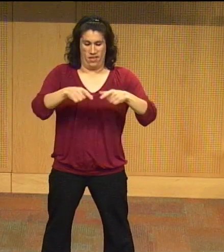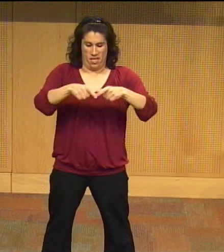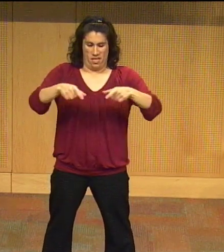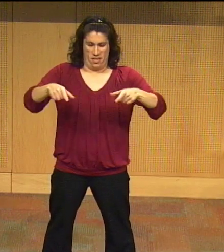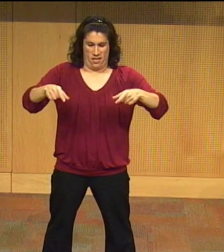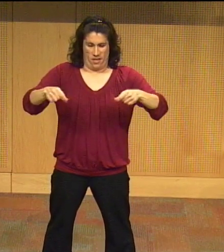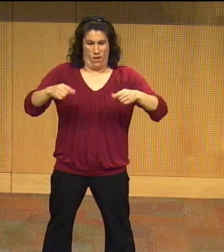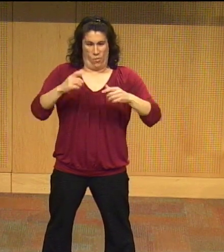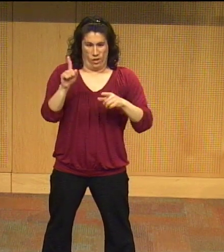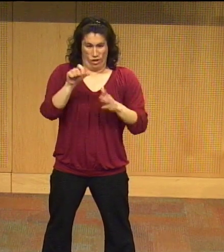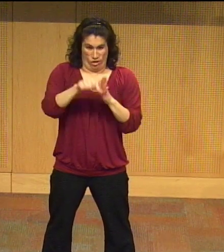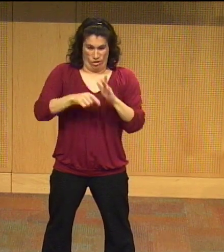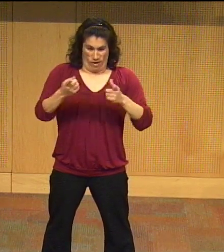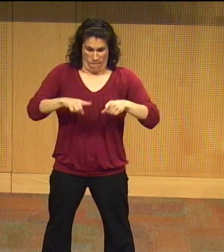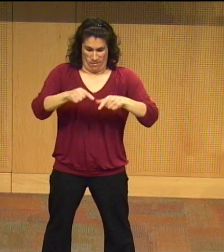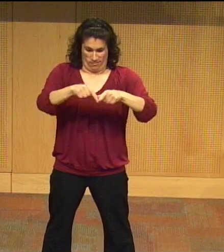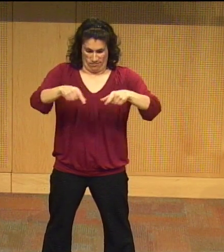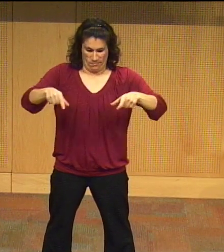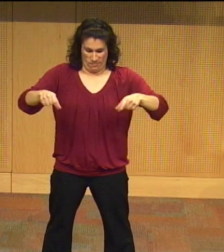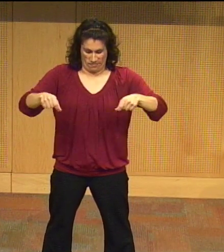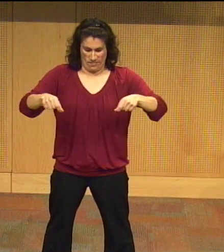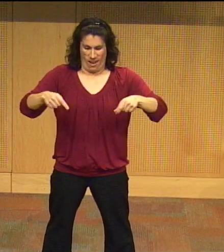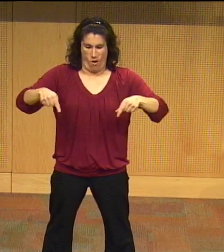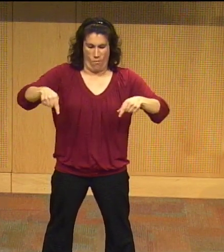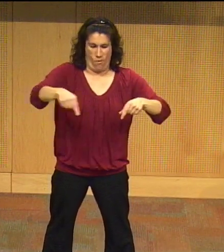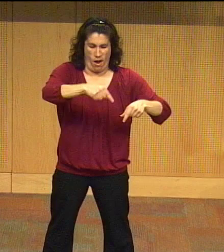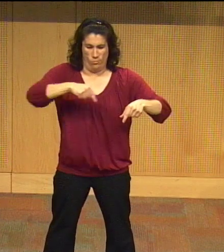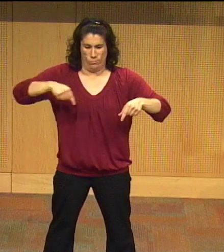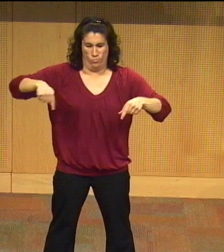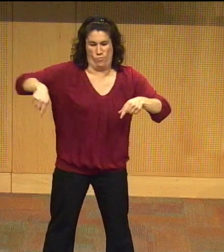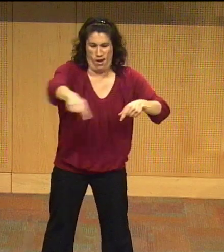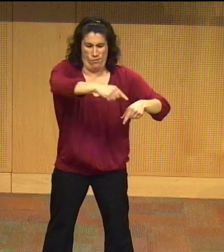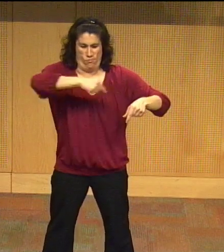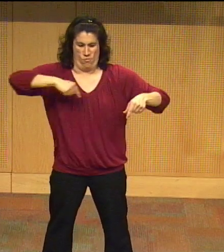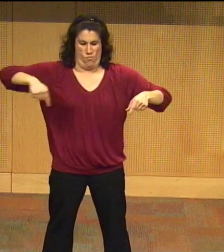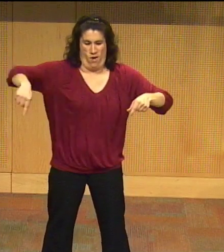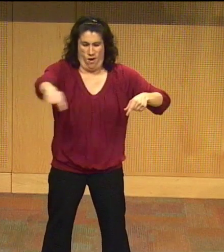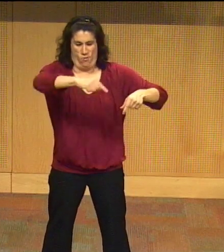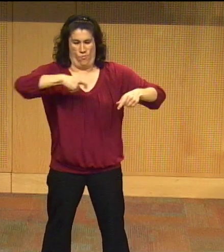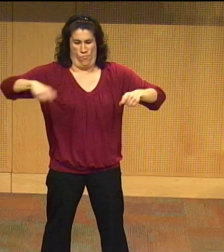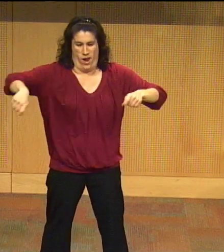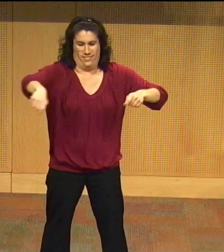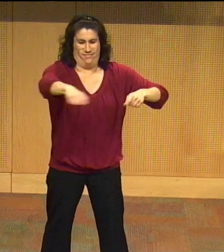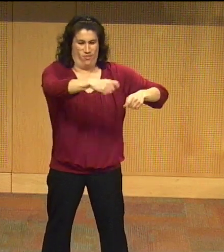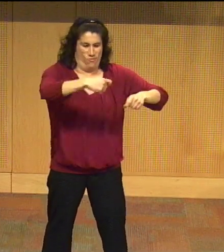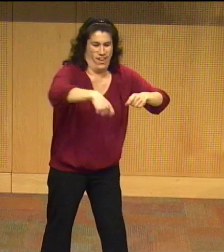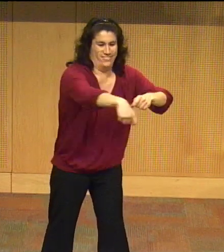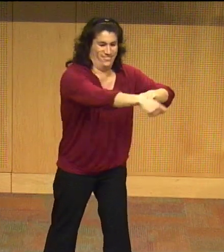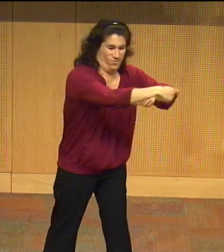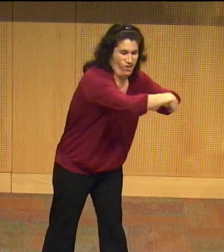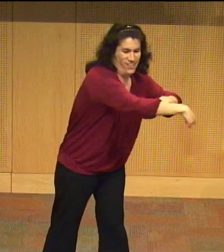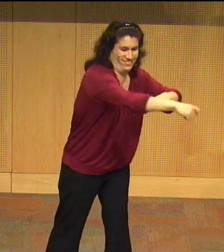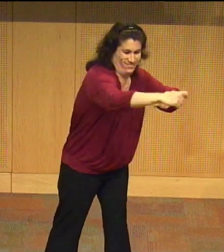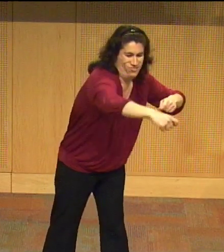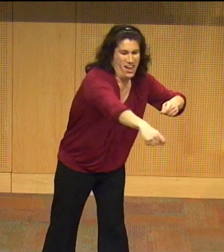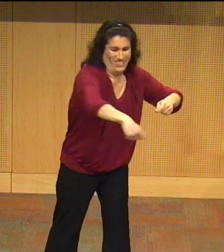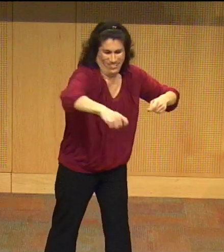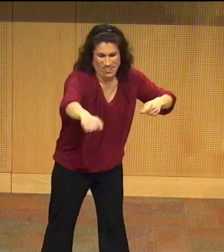drape over the animal and there's an opening where the surgical site will be. And all around the opening for where